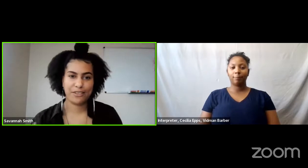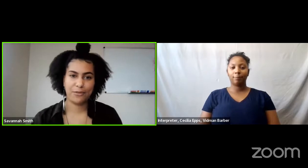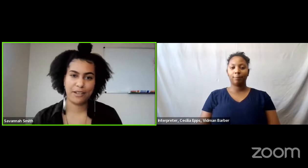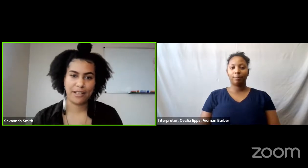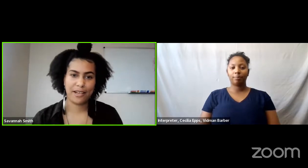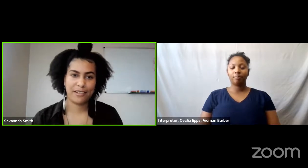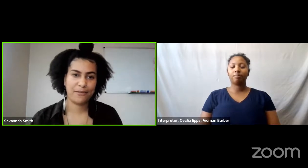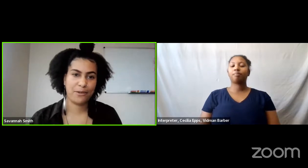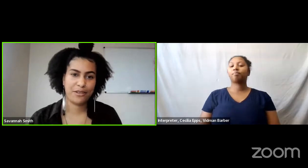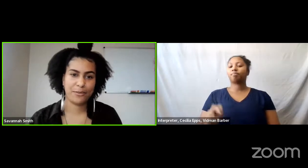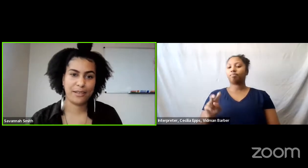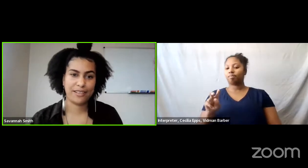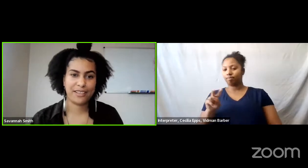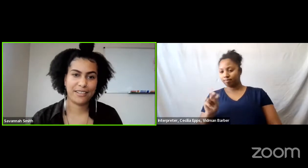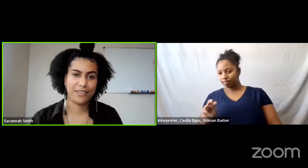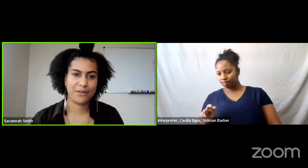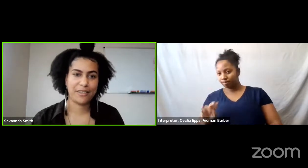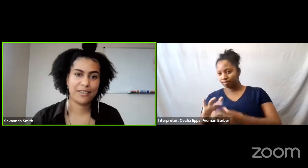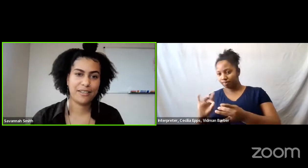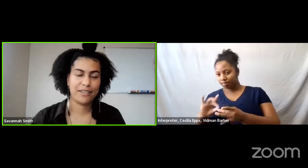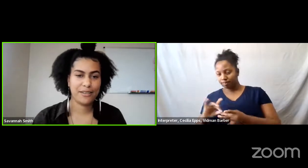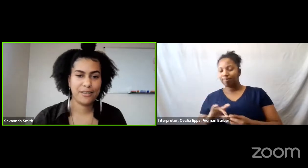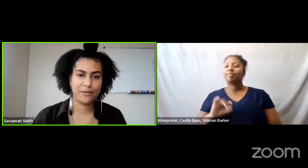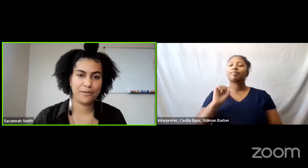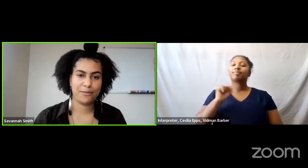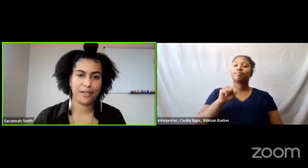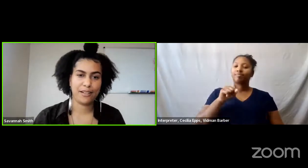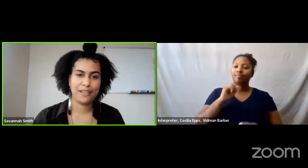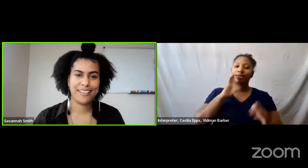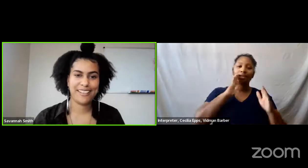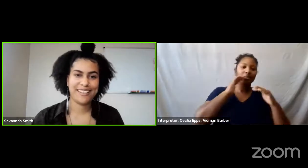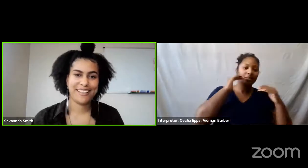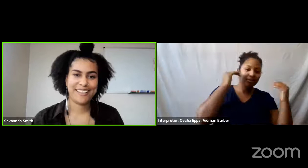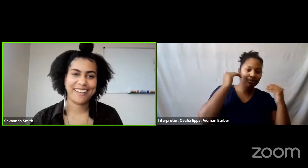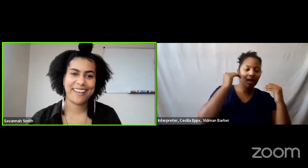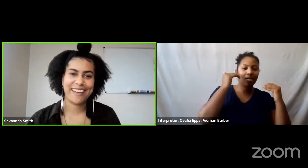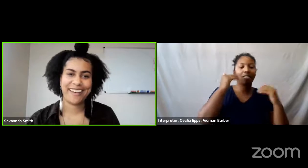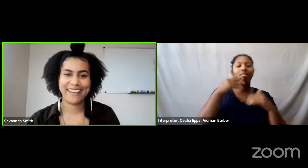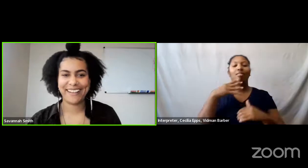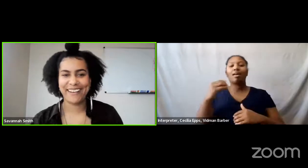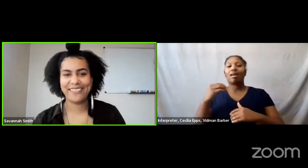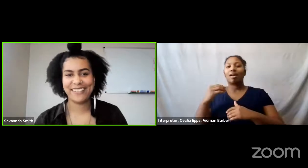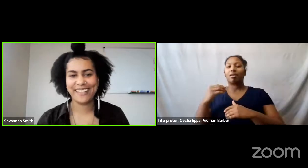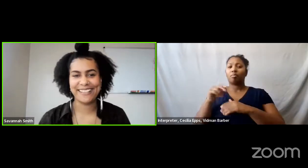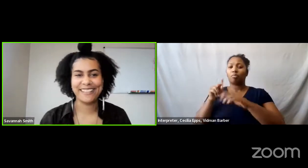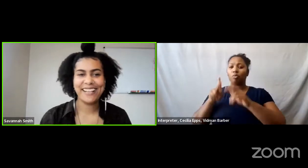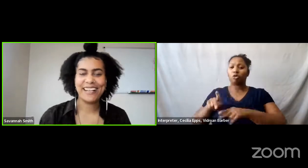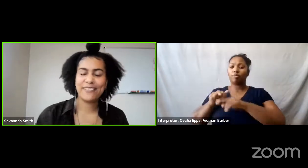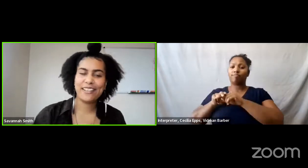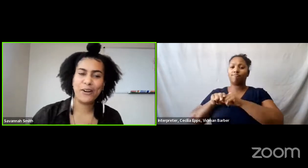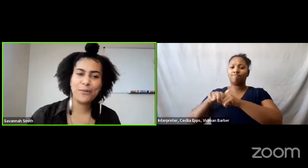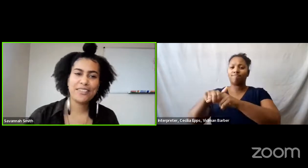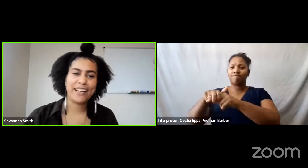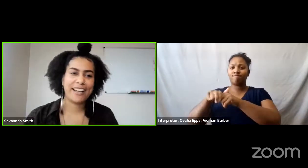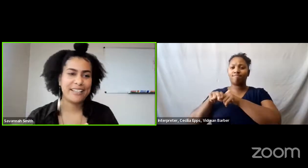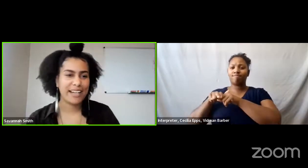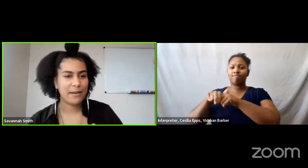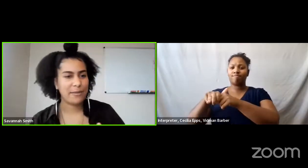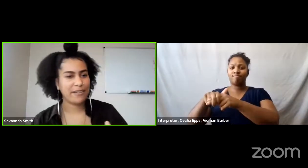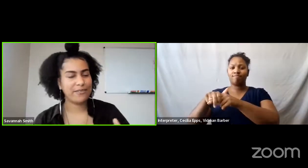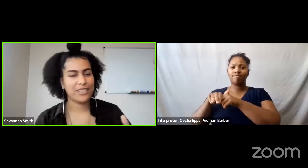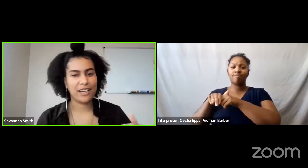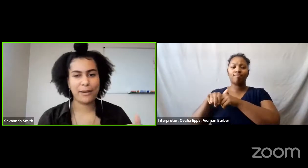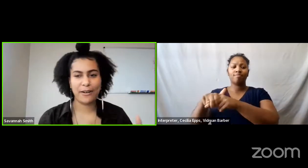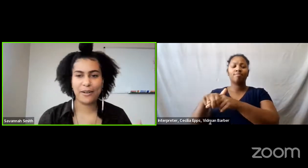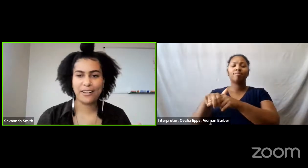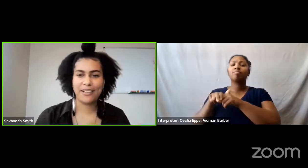smiles, but also rocking back and forth when telling the story. Right. Yeah, I feel that too. And I feel almost like